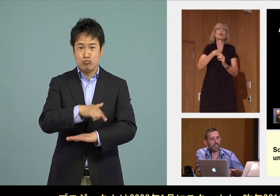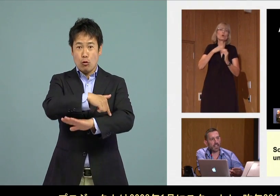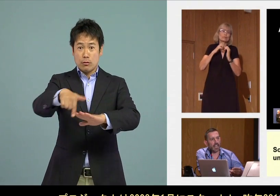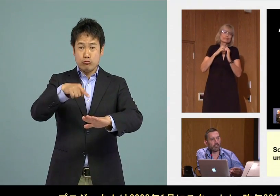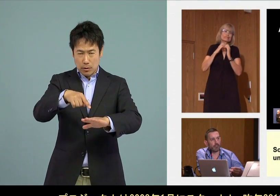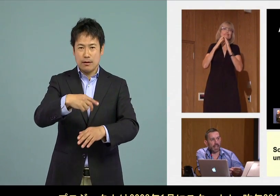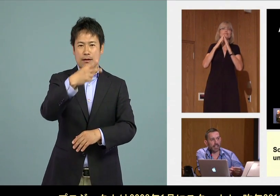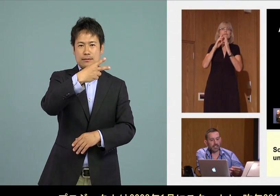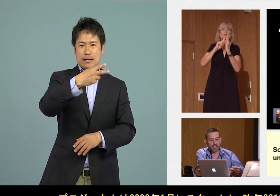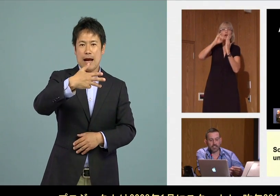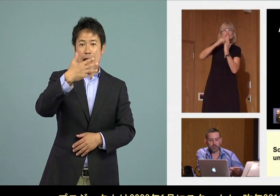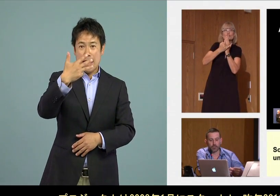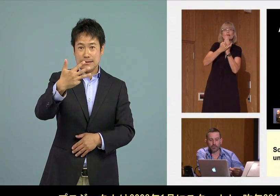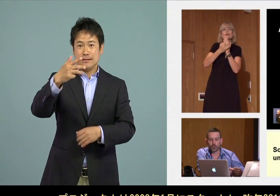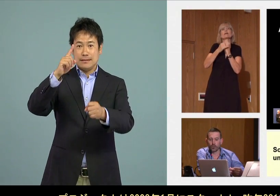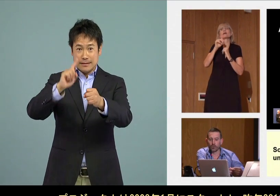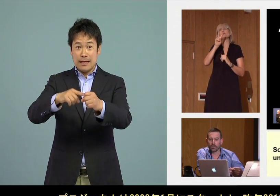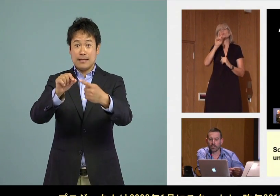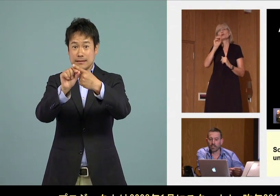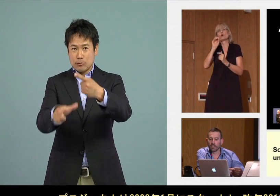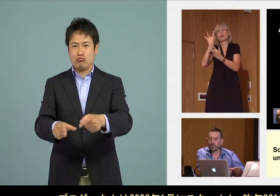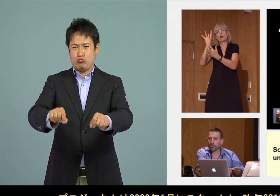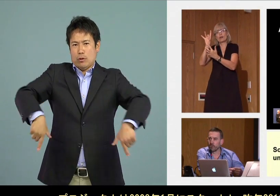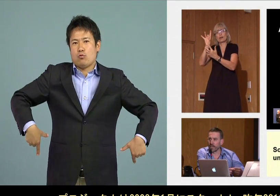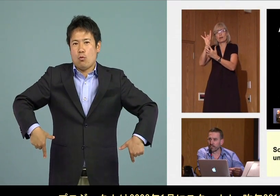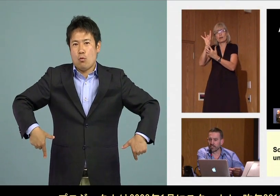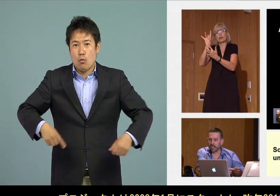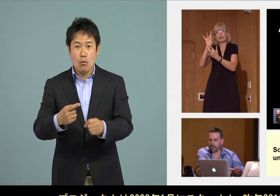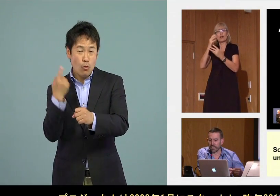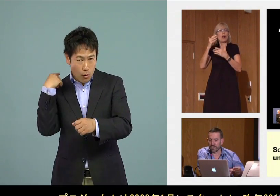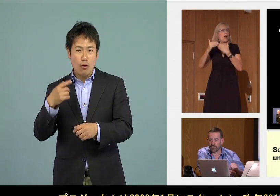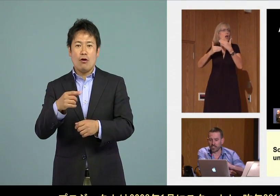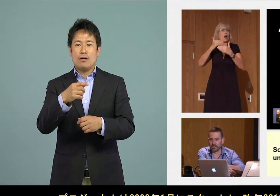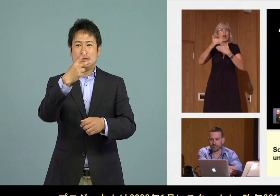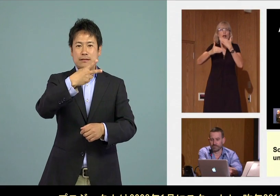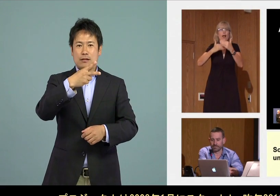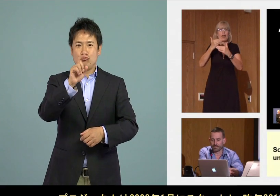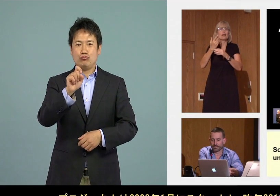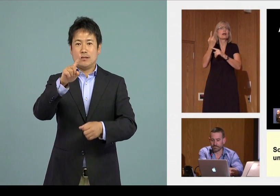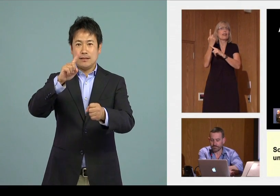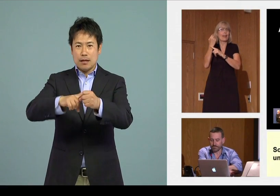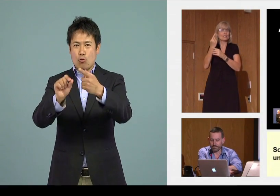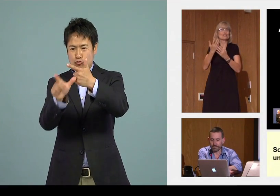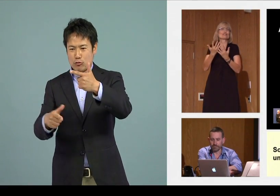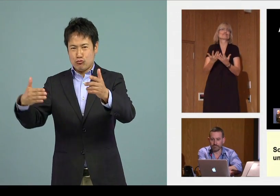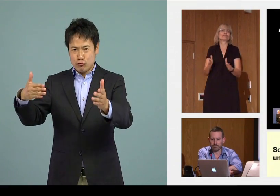2008 and ran until June 2011 last year.